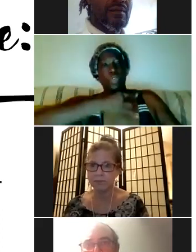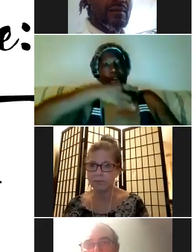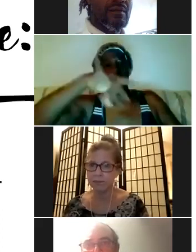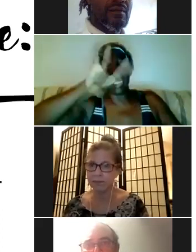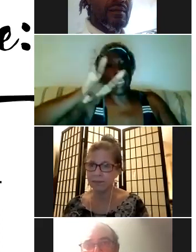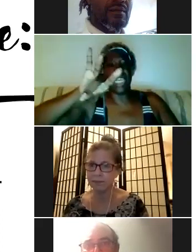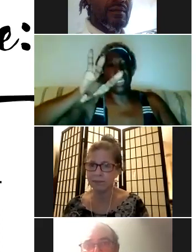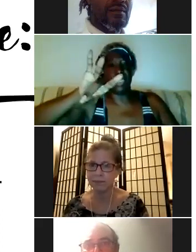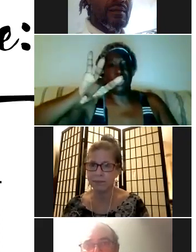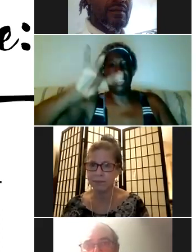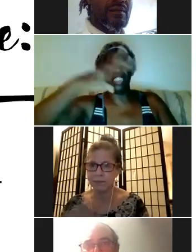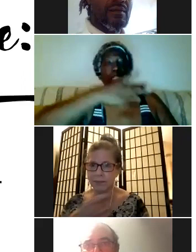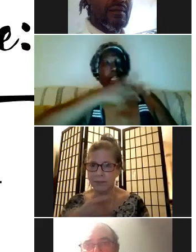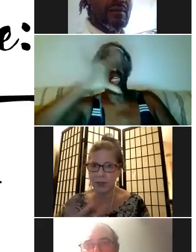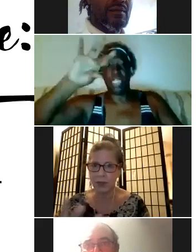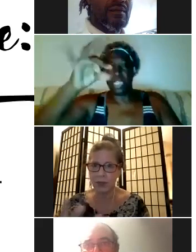don't like.